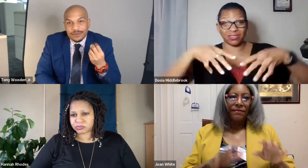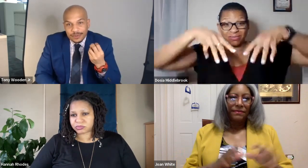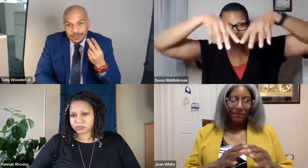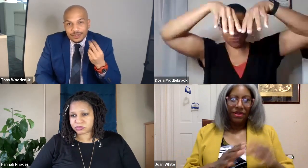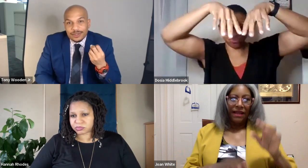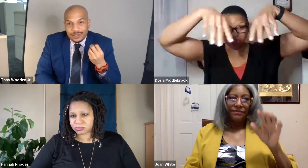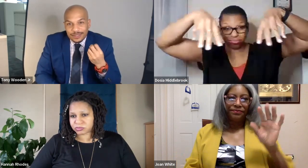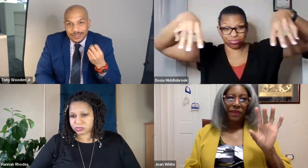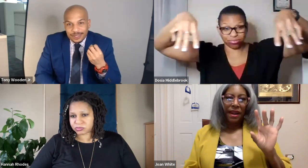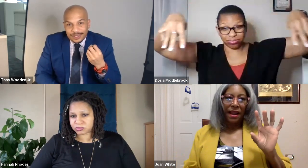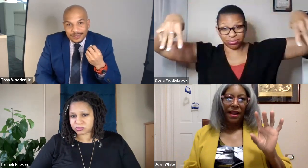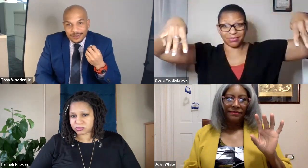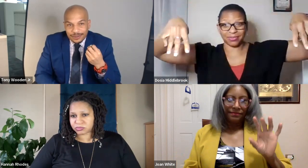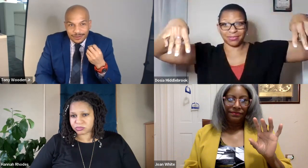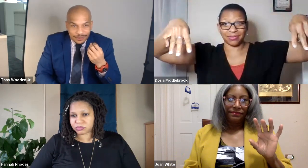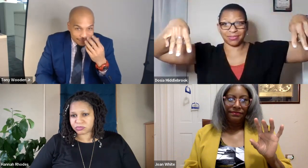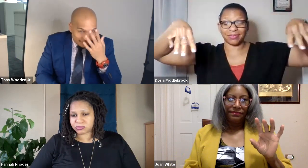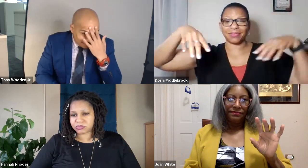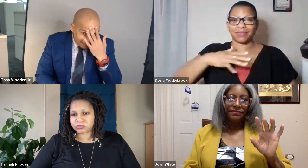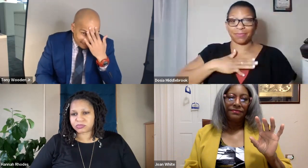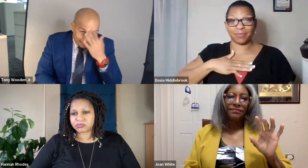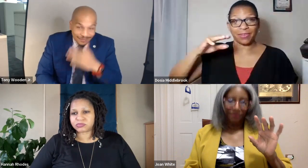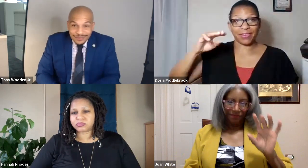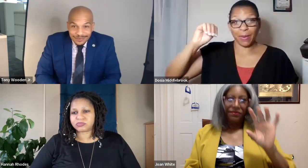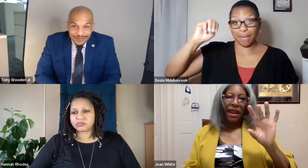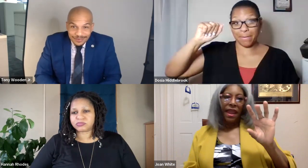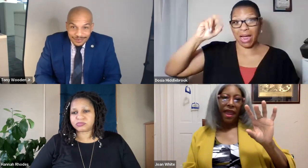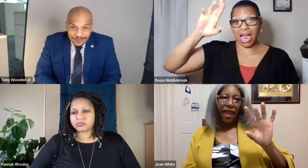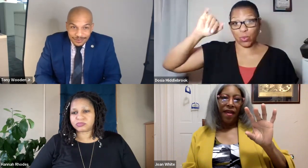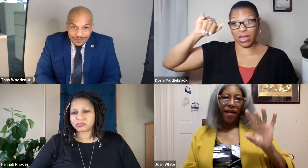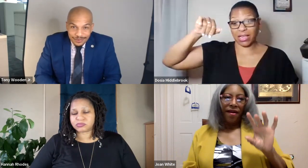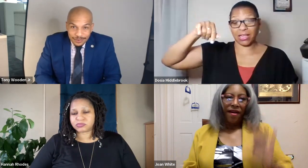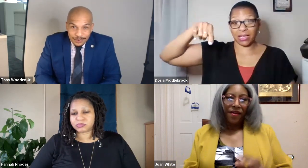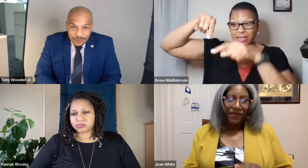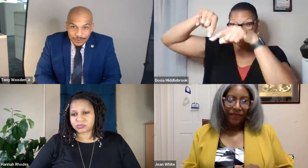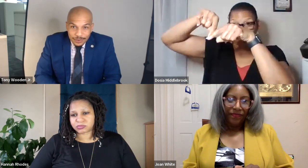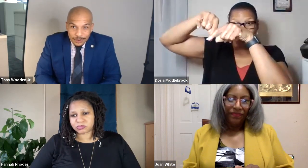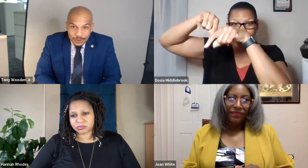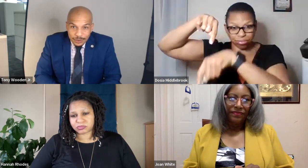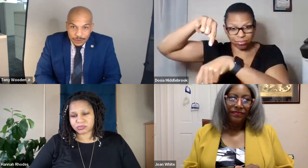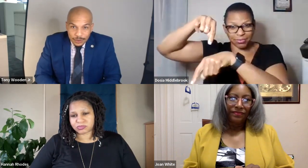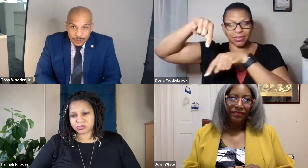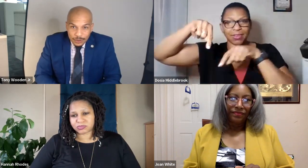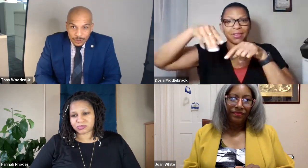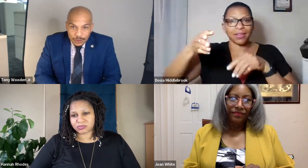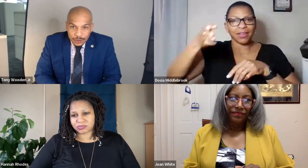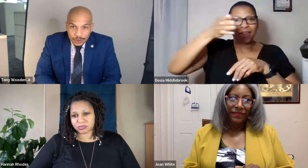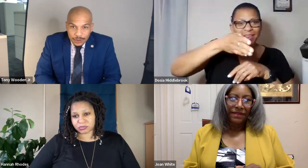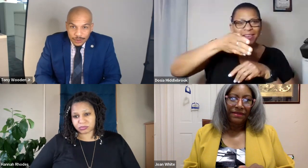one of them died, so it was 12. So if you think about that, the family is huge, just the generation goes and how it goes down.